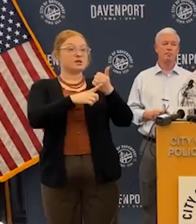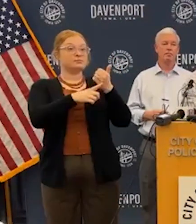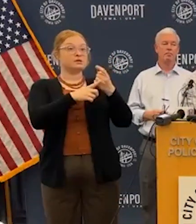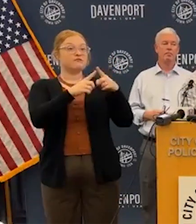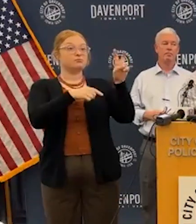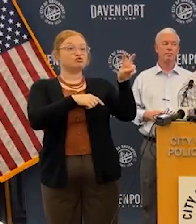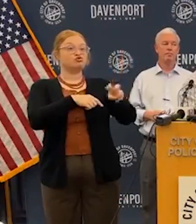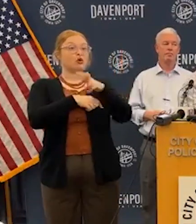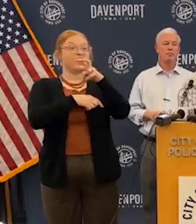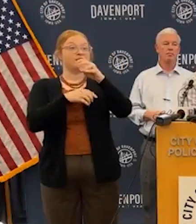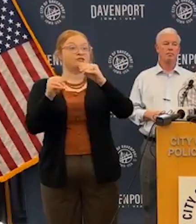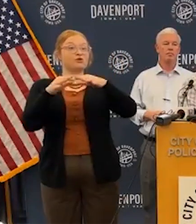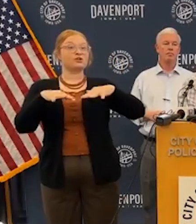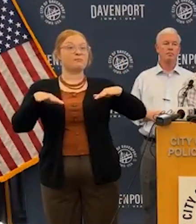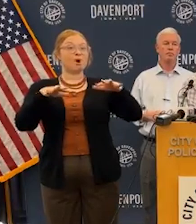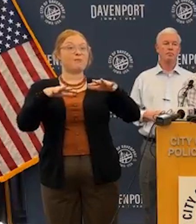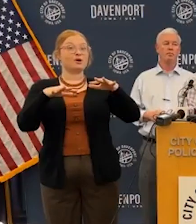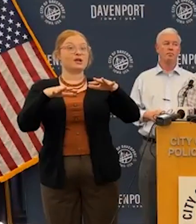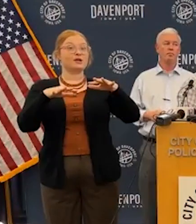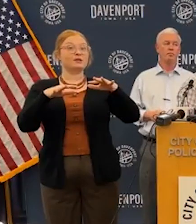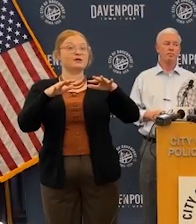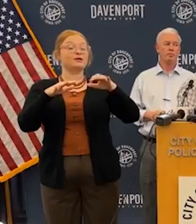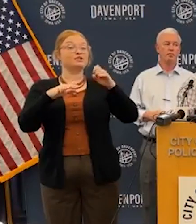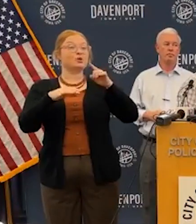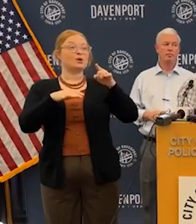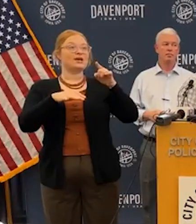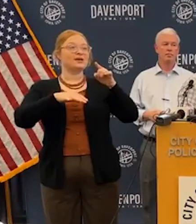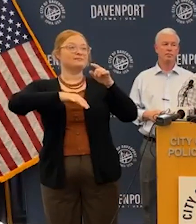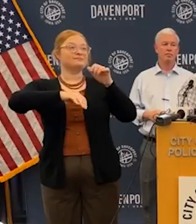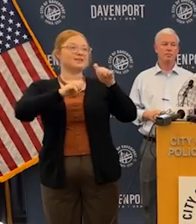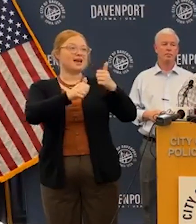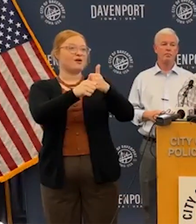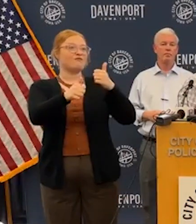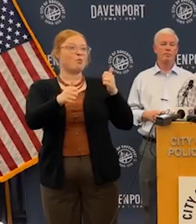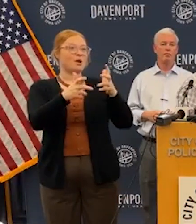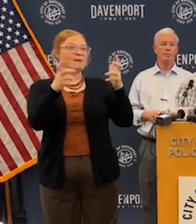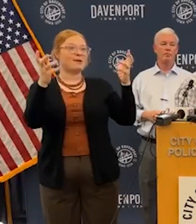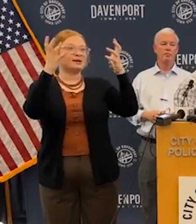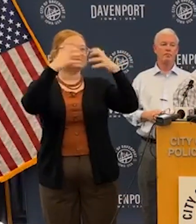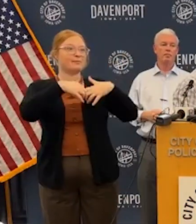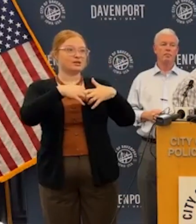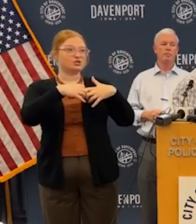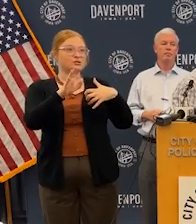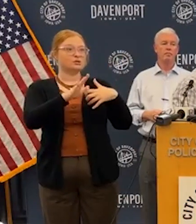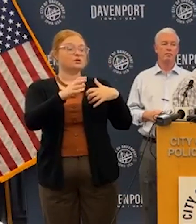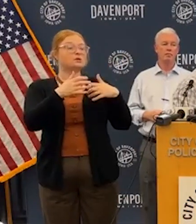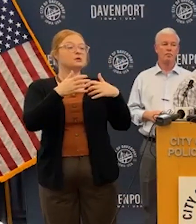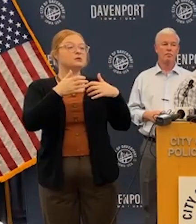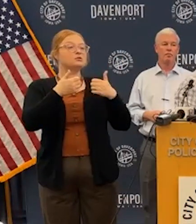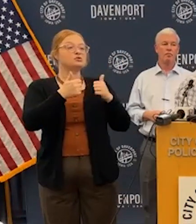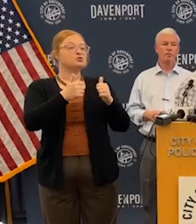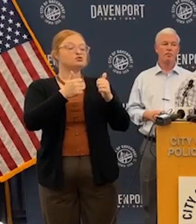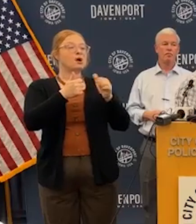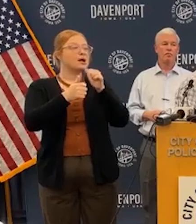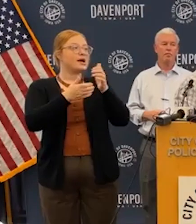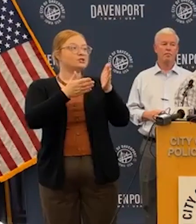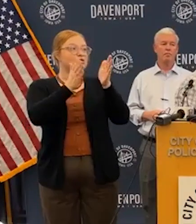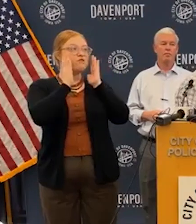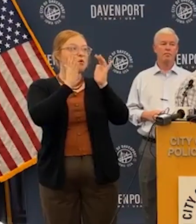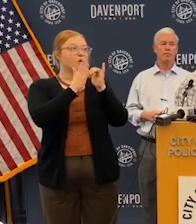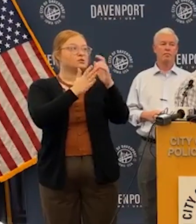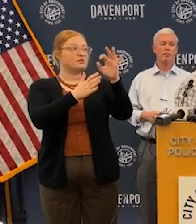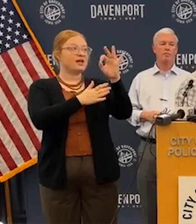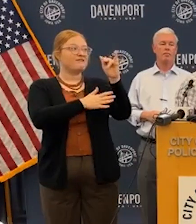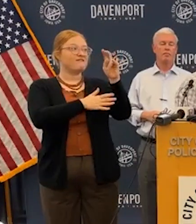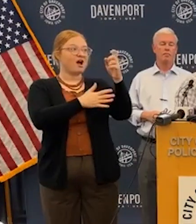to avoid a large demolition lien. So I would say don't focus on the fine It's irrelevant, the